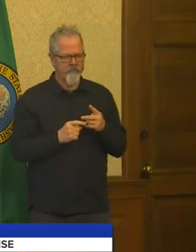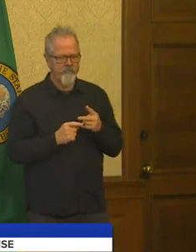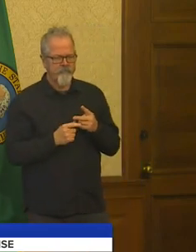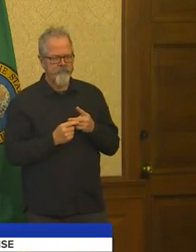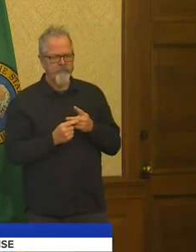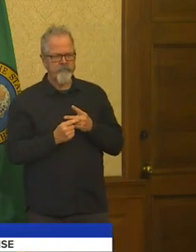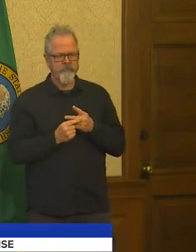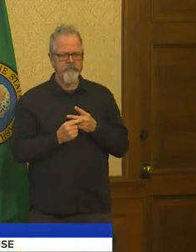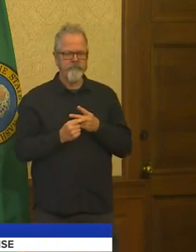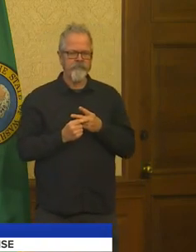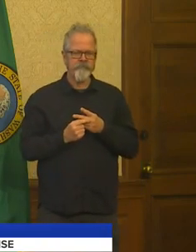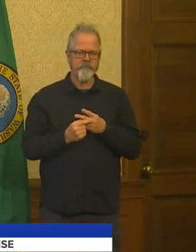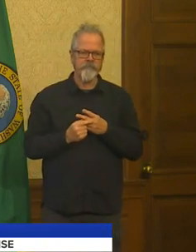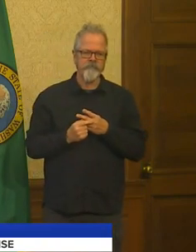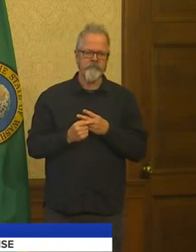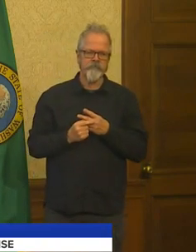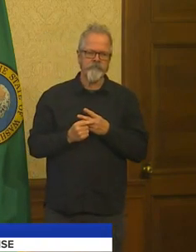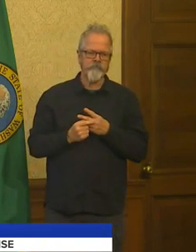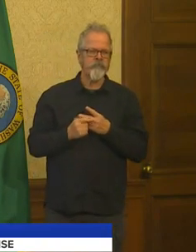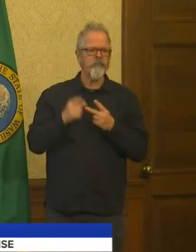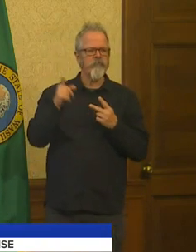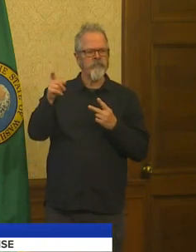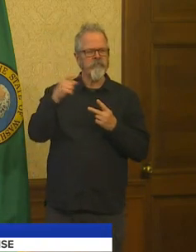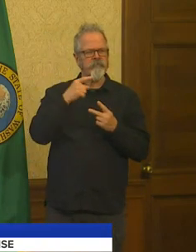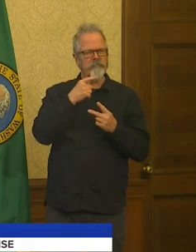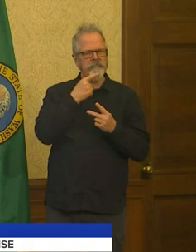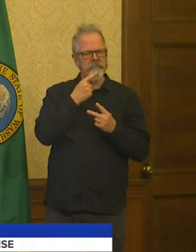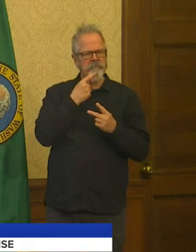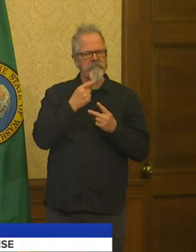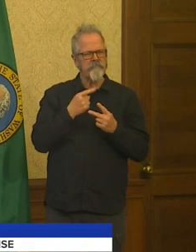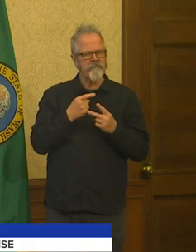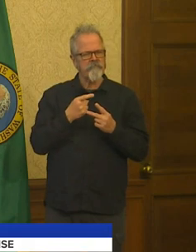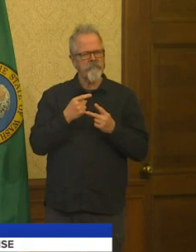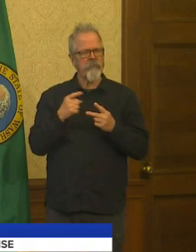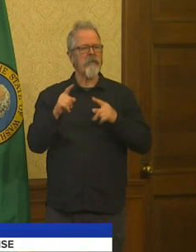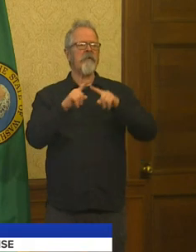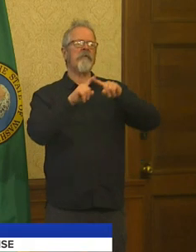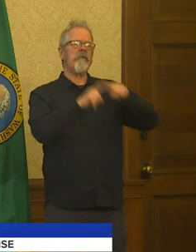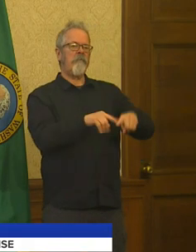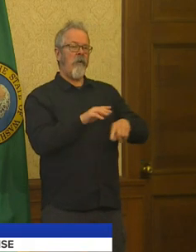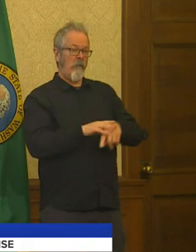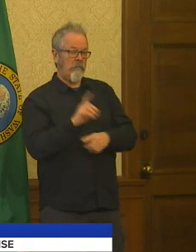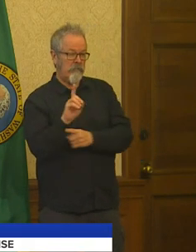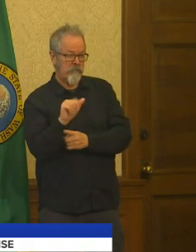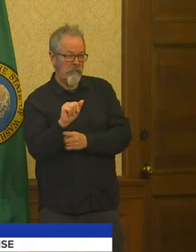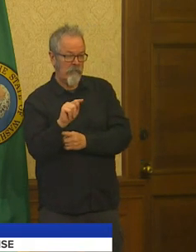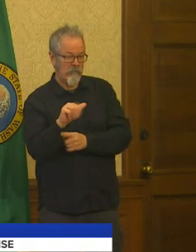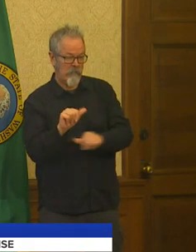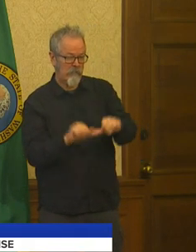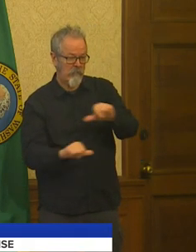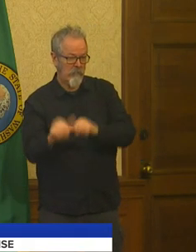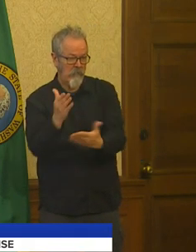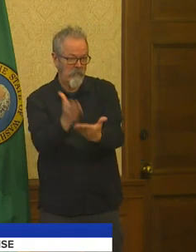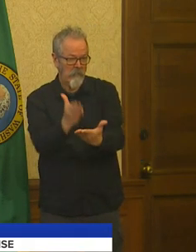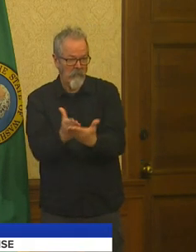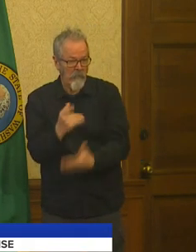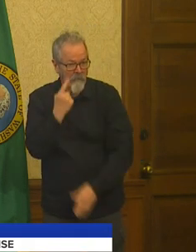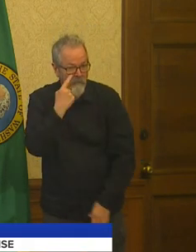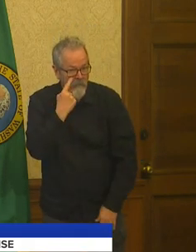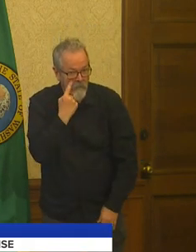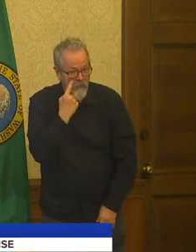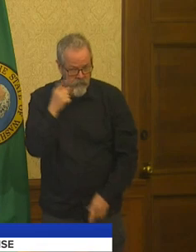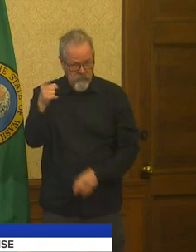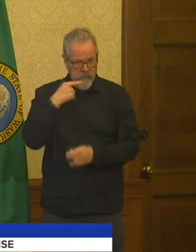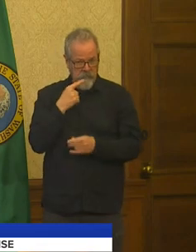like some things can happen right away, why is not more happening heading into the weekend? Why does it have to wait till May